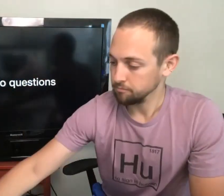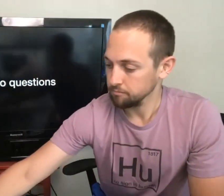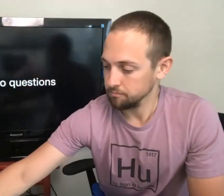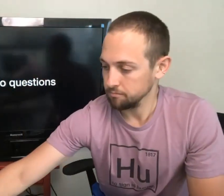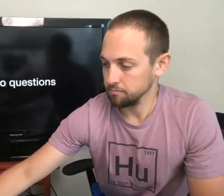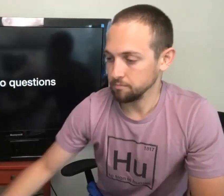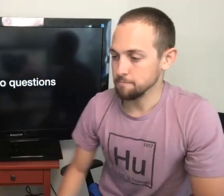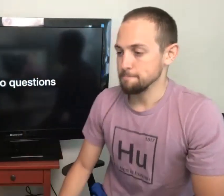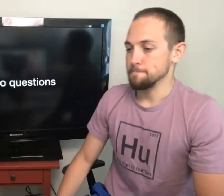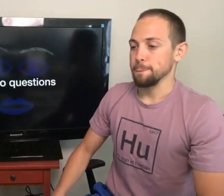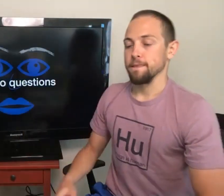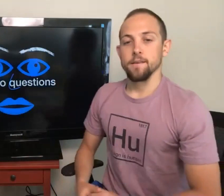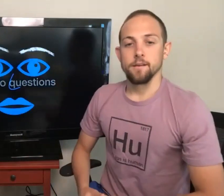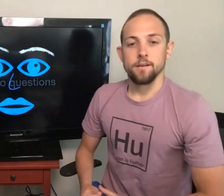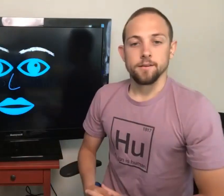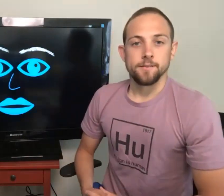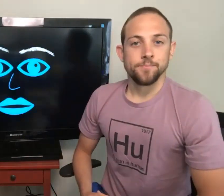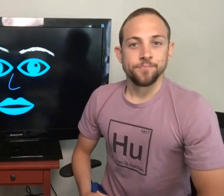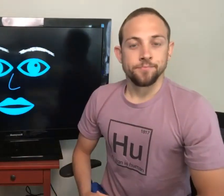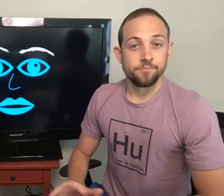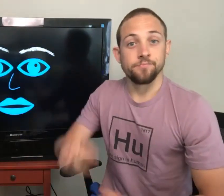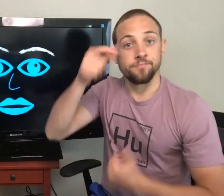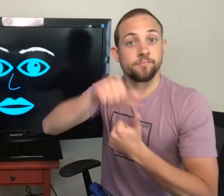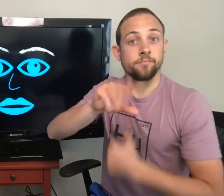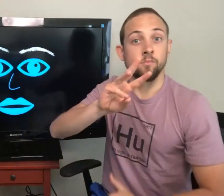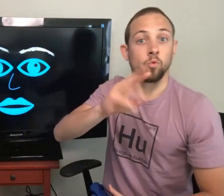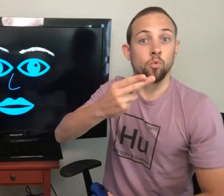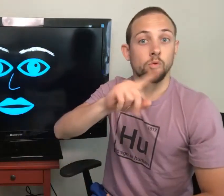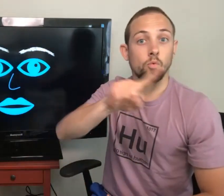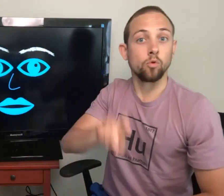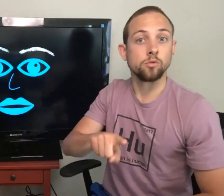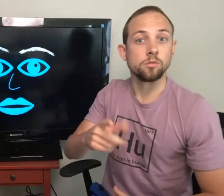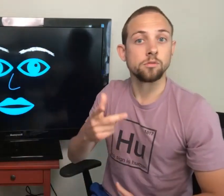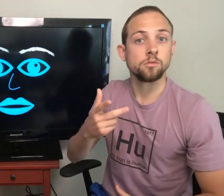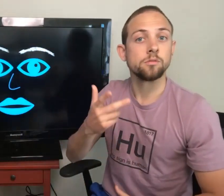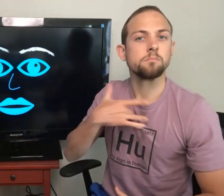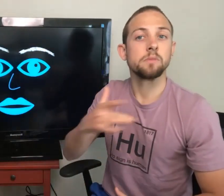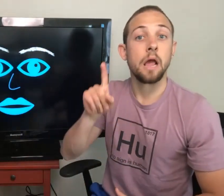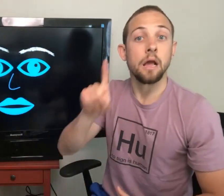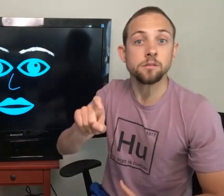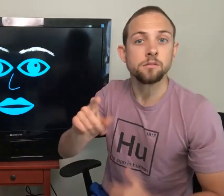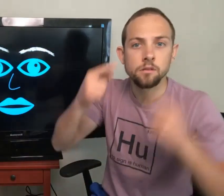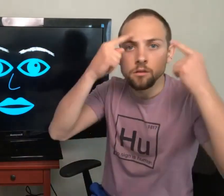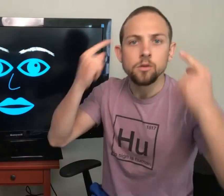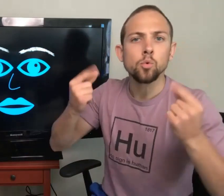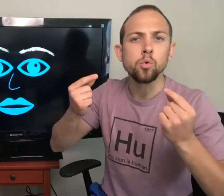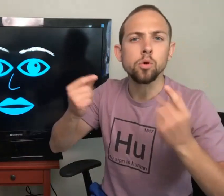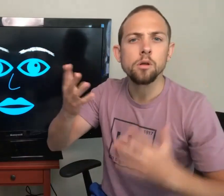add anything to it. You just answer yes or no. So with our WH questions that we just looked